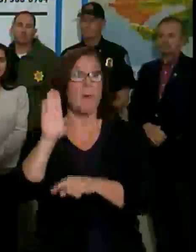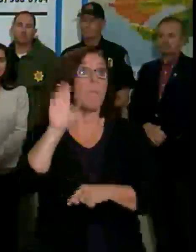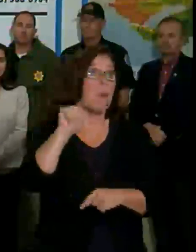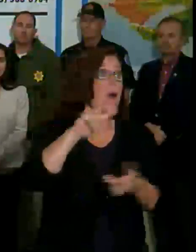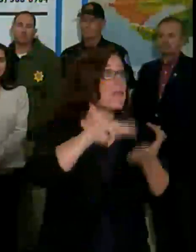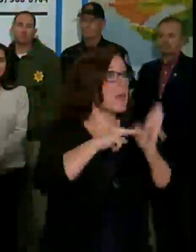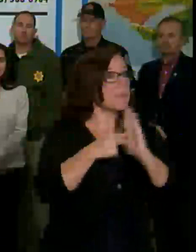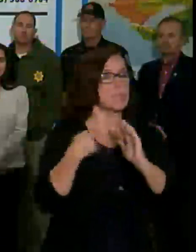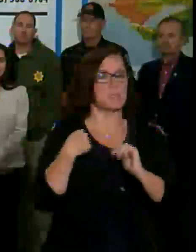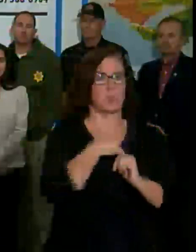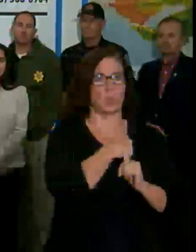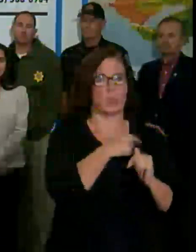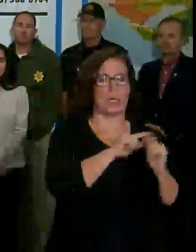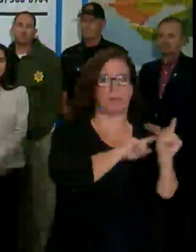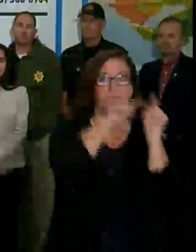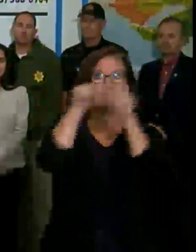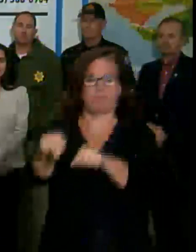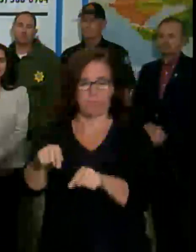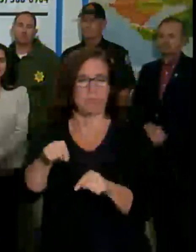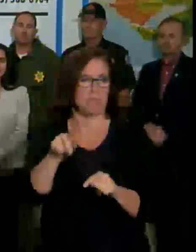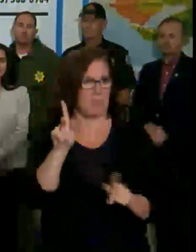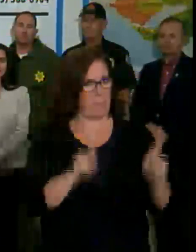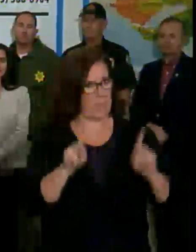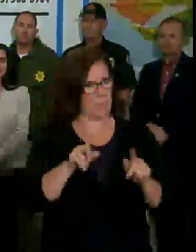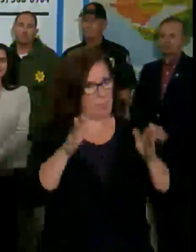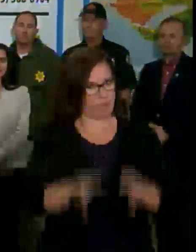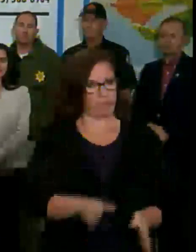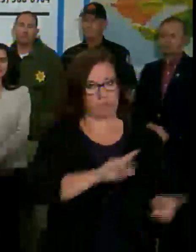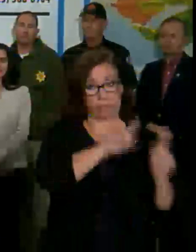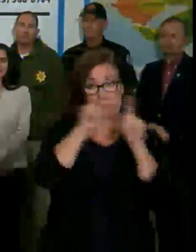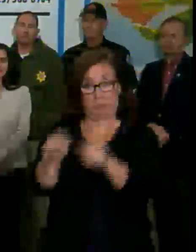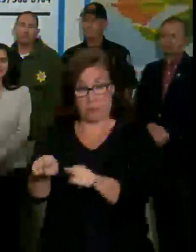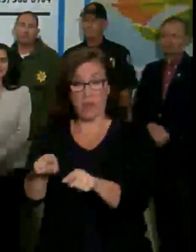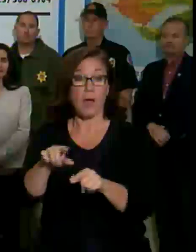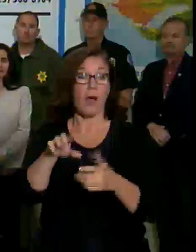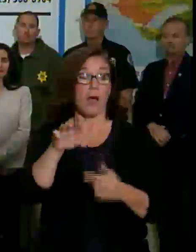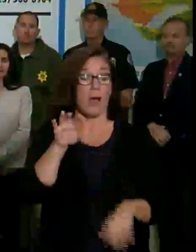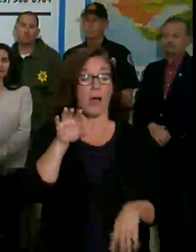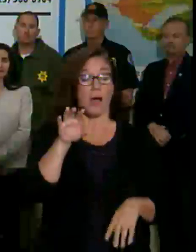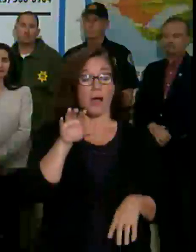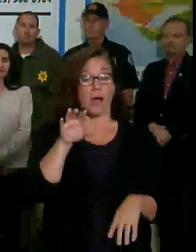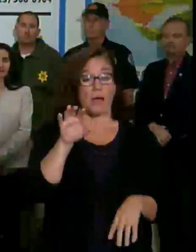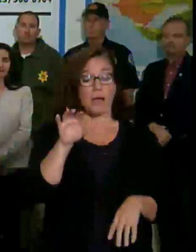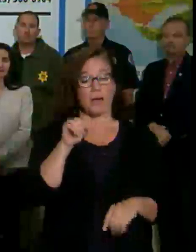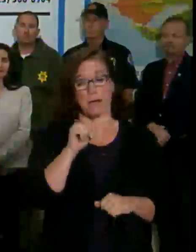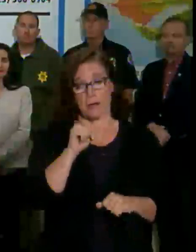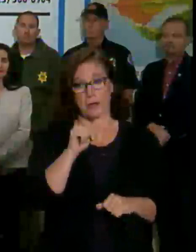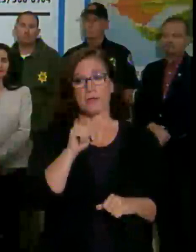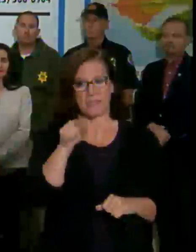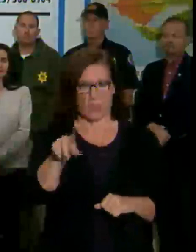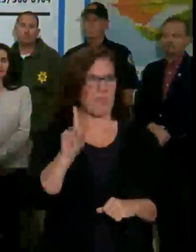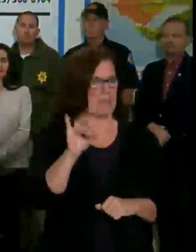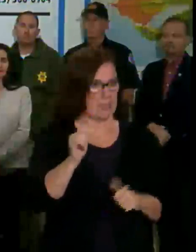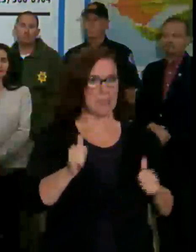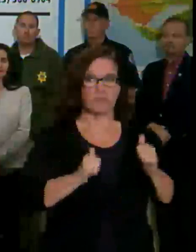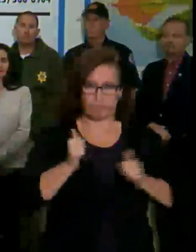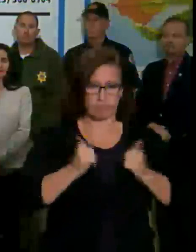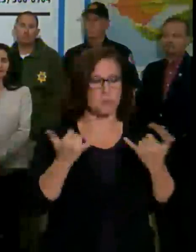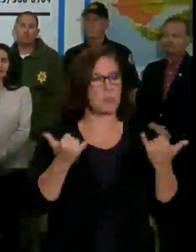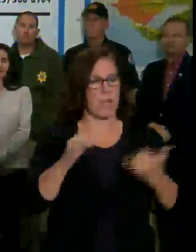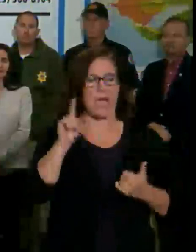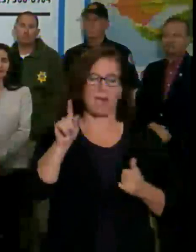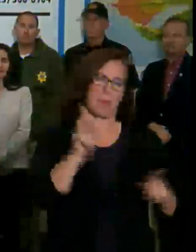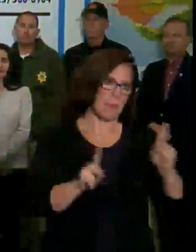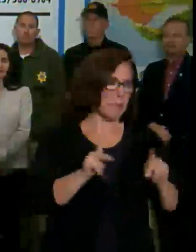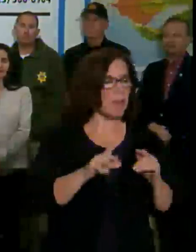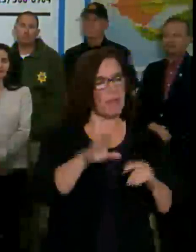moderates the fire behavior. So where the terrain would allow our firefighters to get in there and be direct on the fire line, that's what they did today.